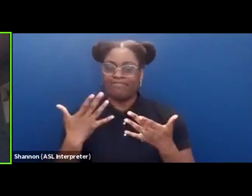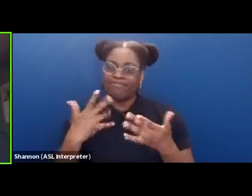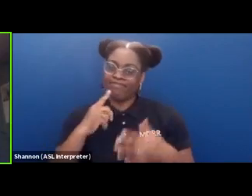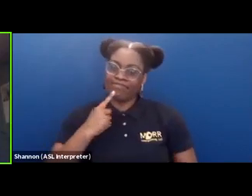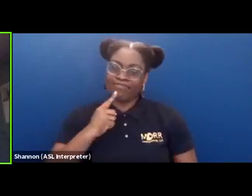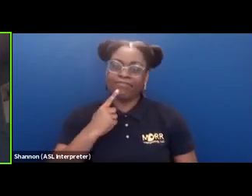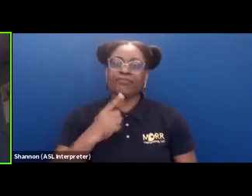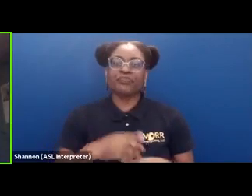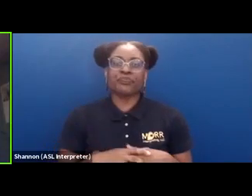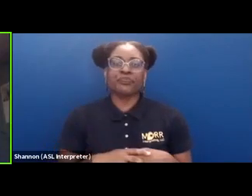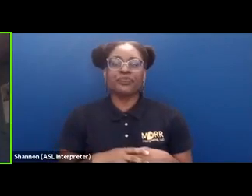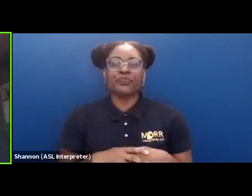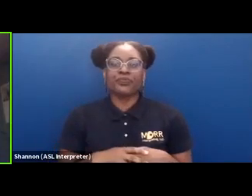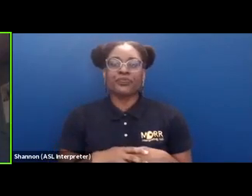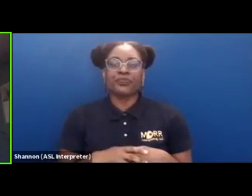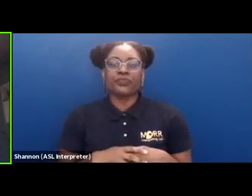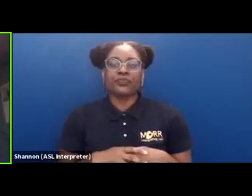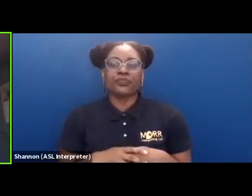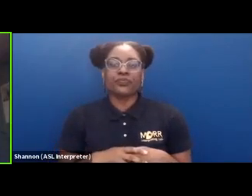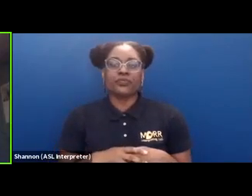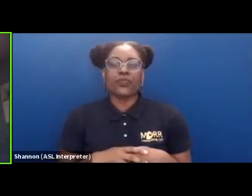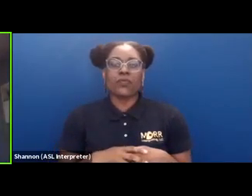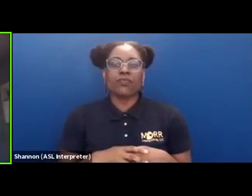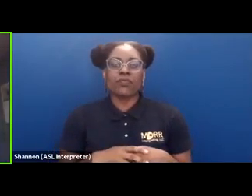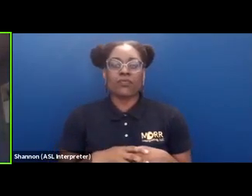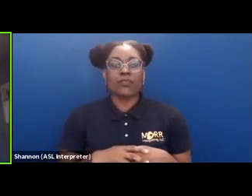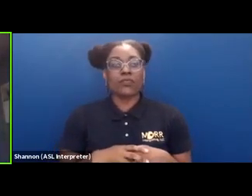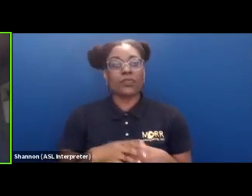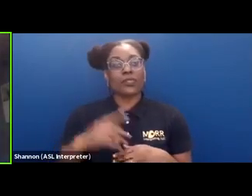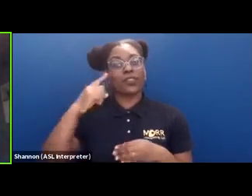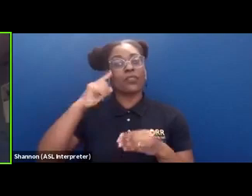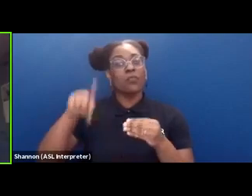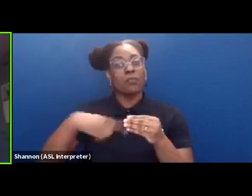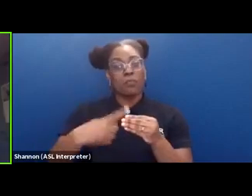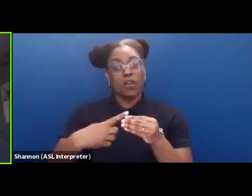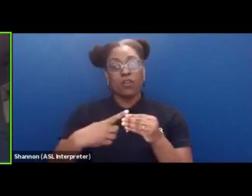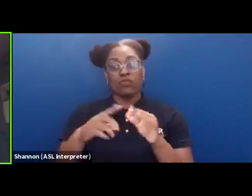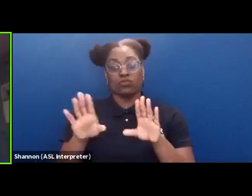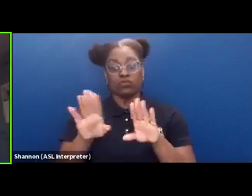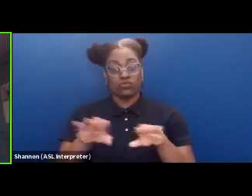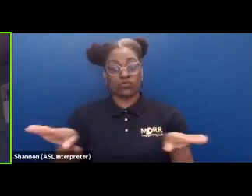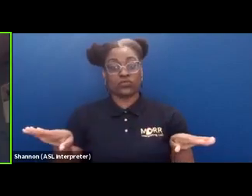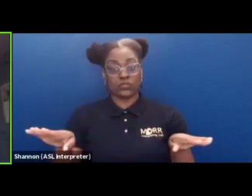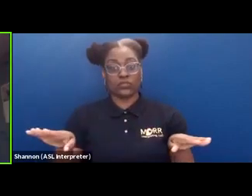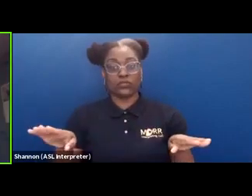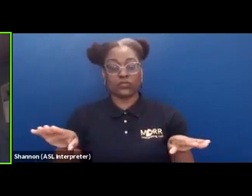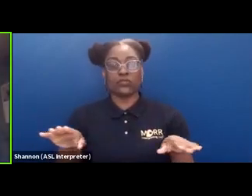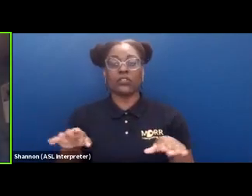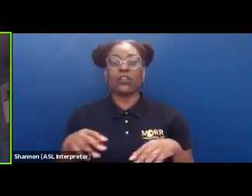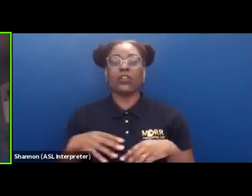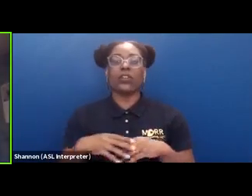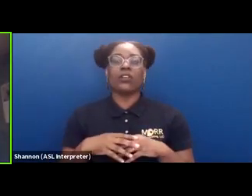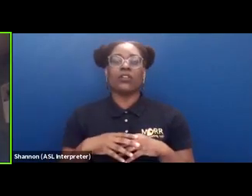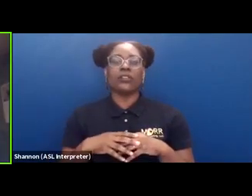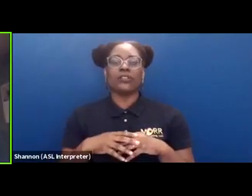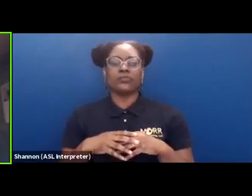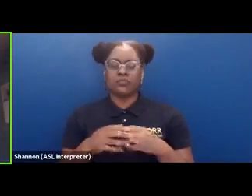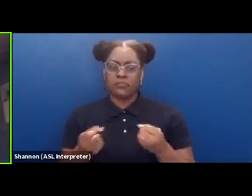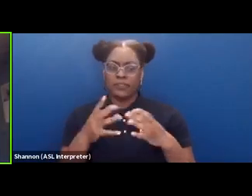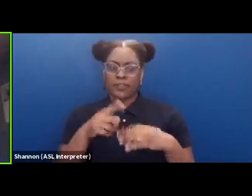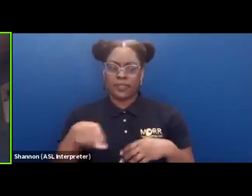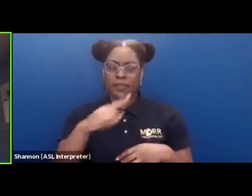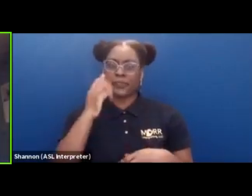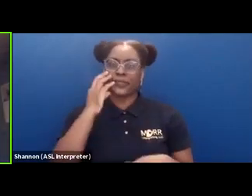significantly, is the number of children who experience a lot of